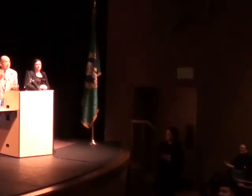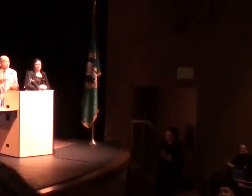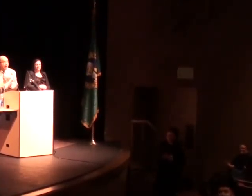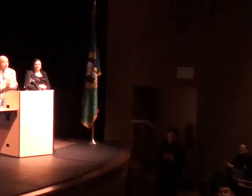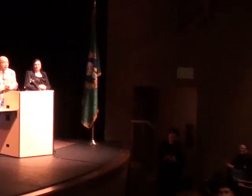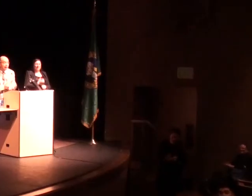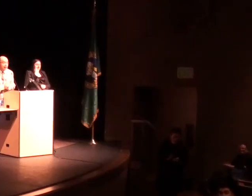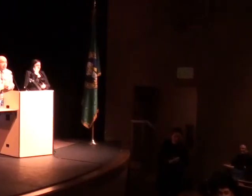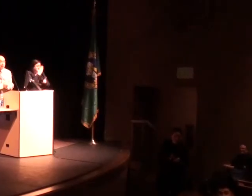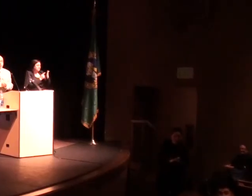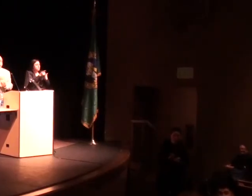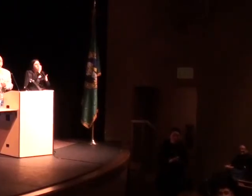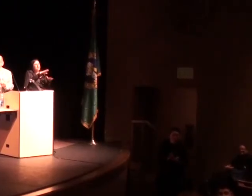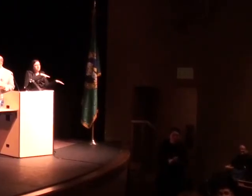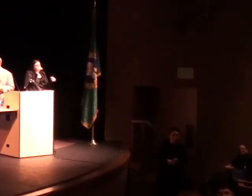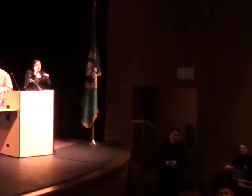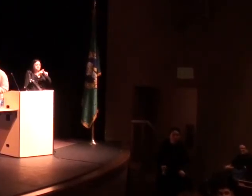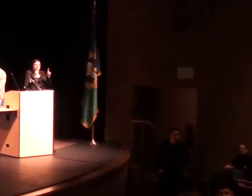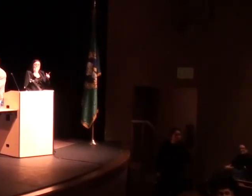That some of you have to leave, but